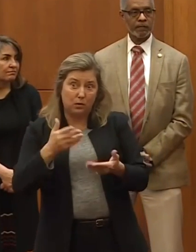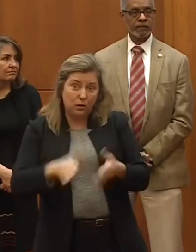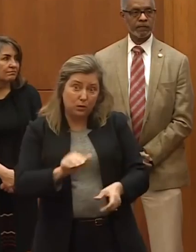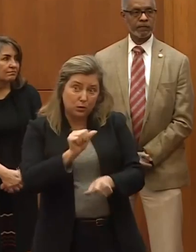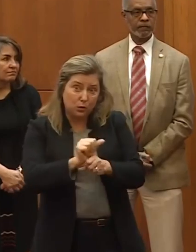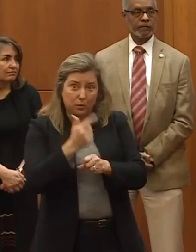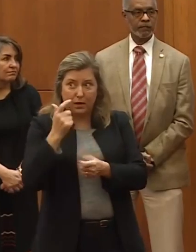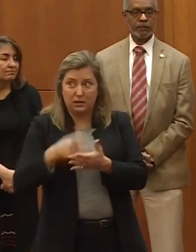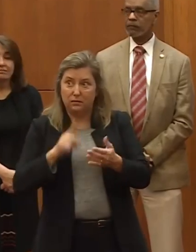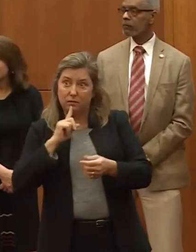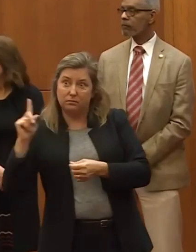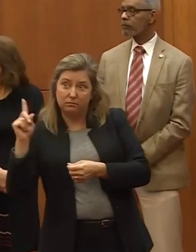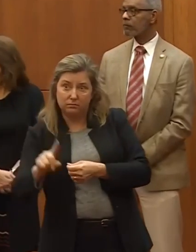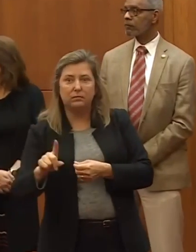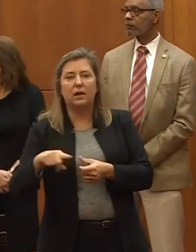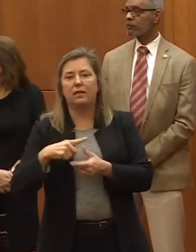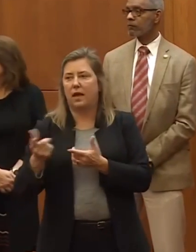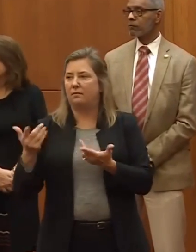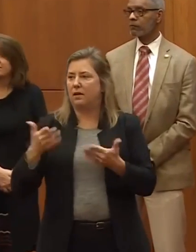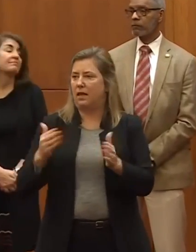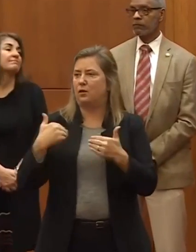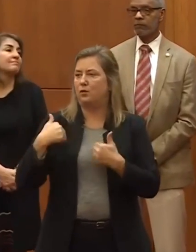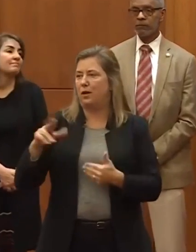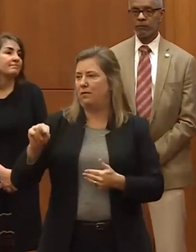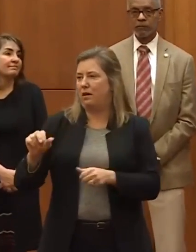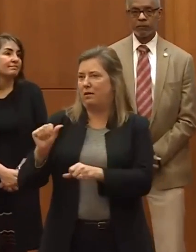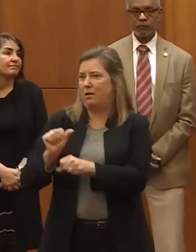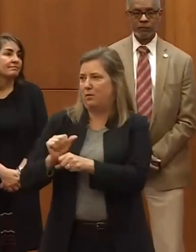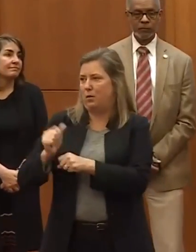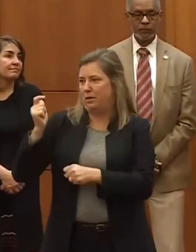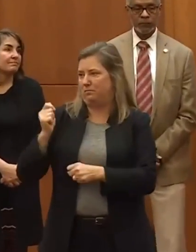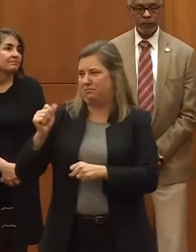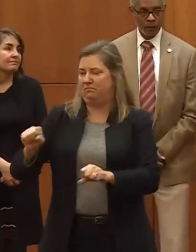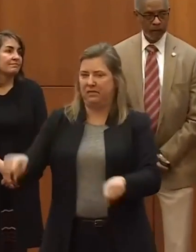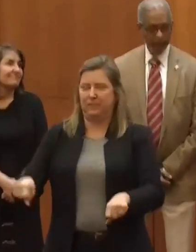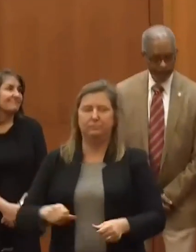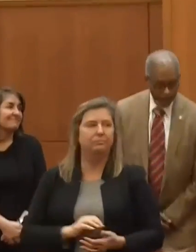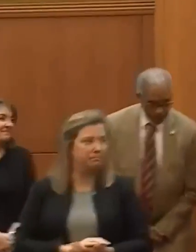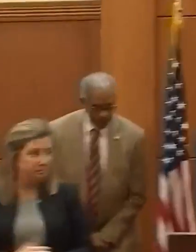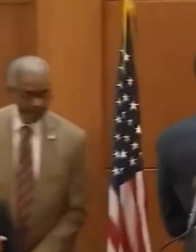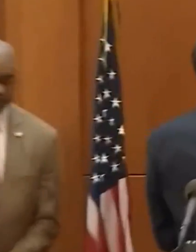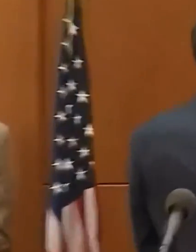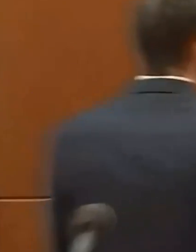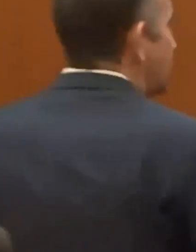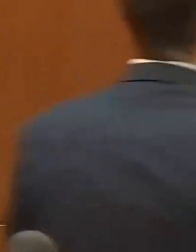to them. All right, we got to head out. Thank you. Thank you all so much again for being here. Thank you all.